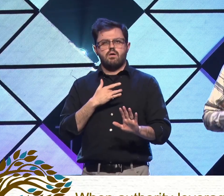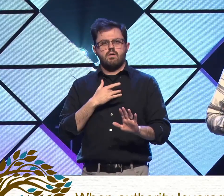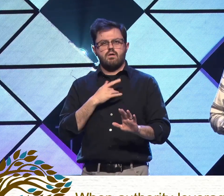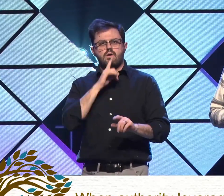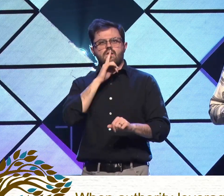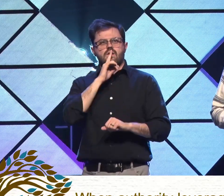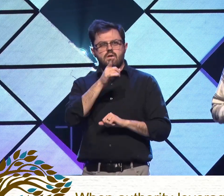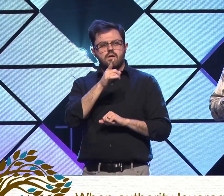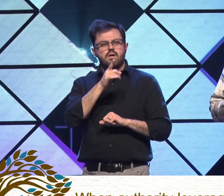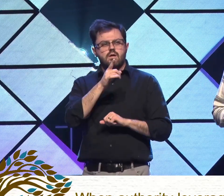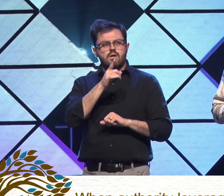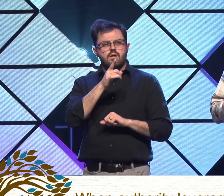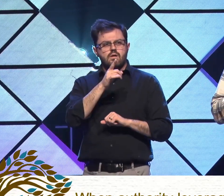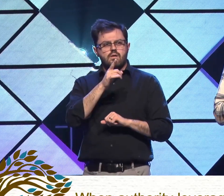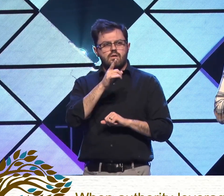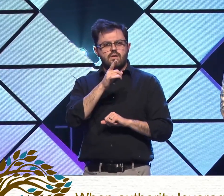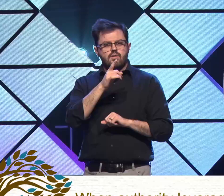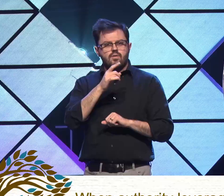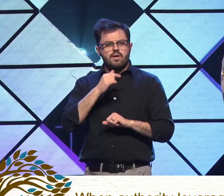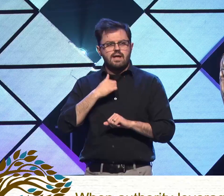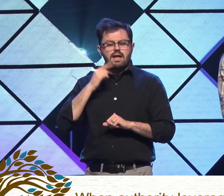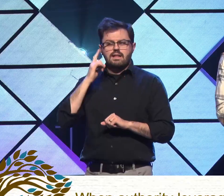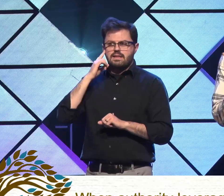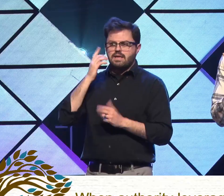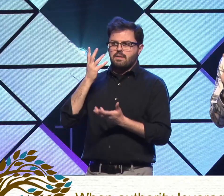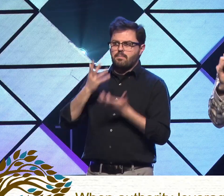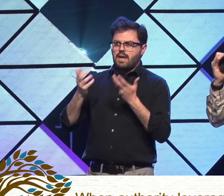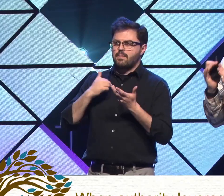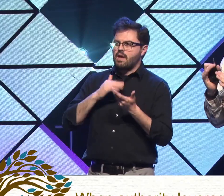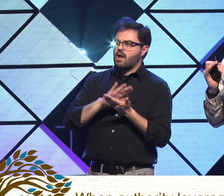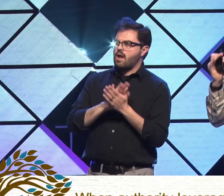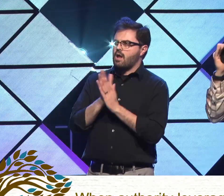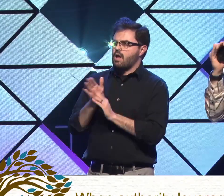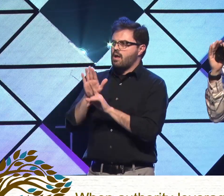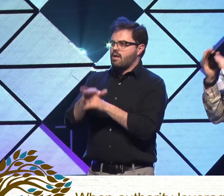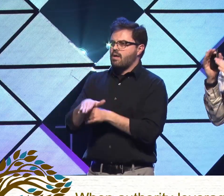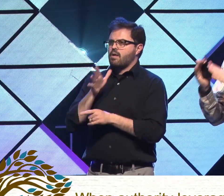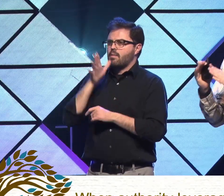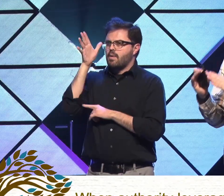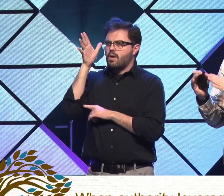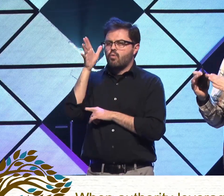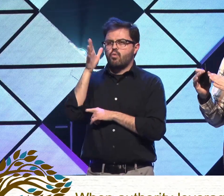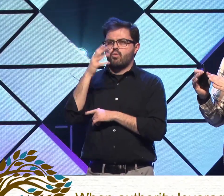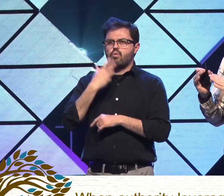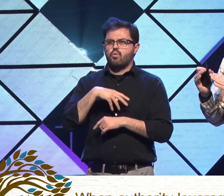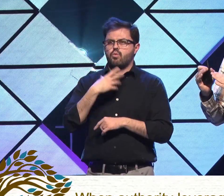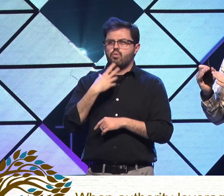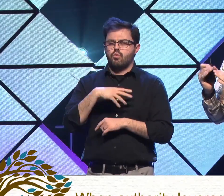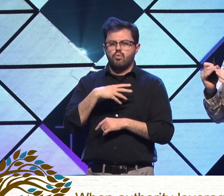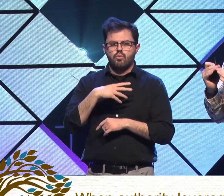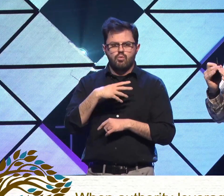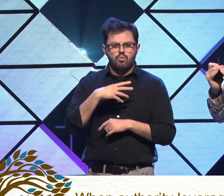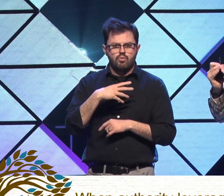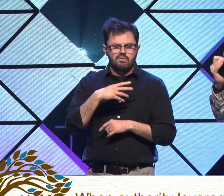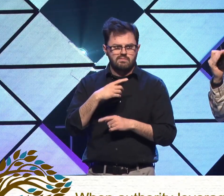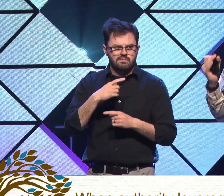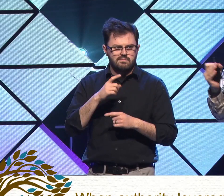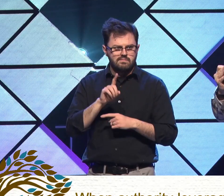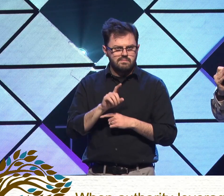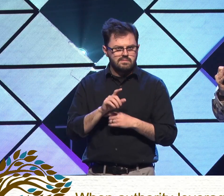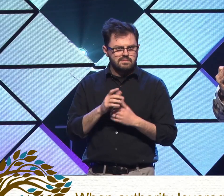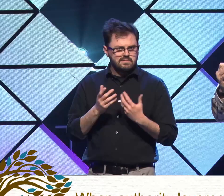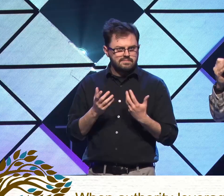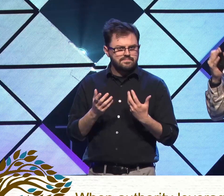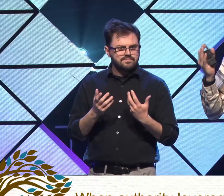have you ever felt like, wow, I think I might have moved into an oppressive parenting schema there?